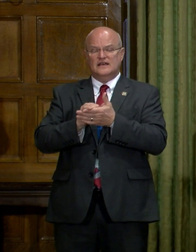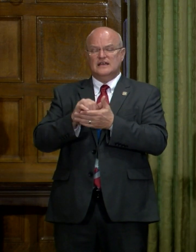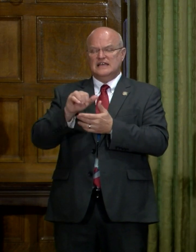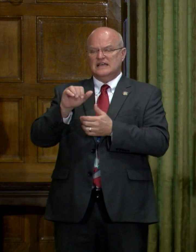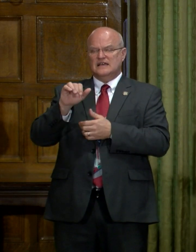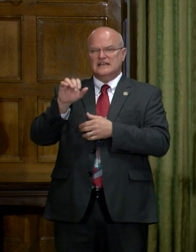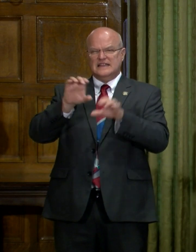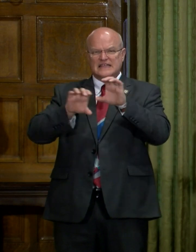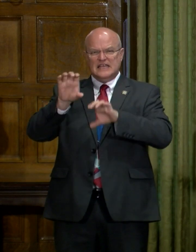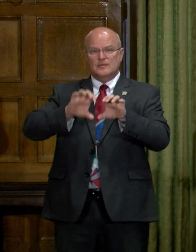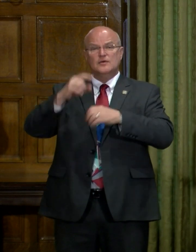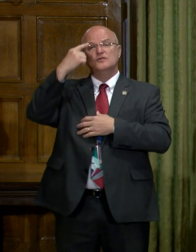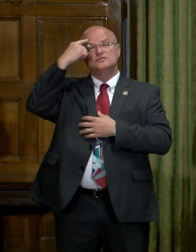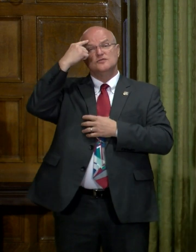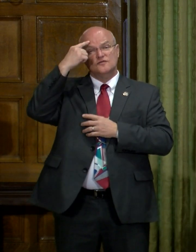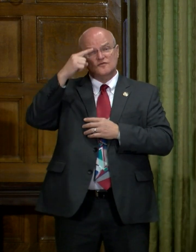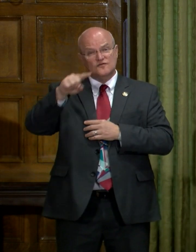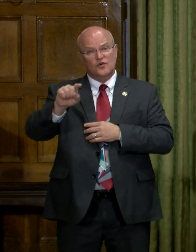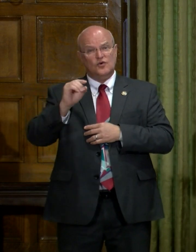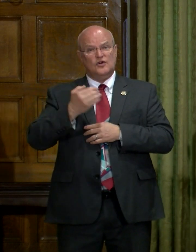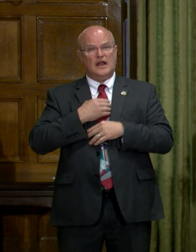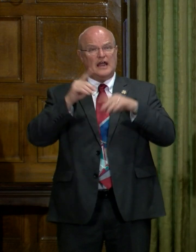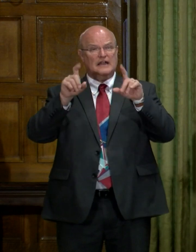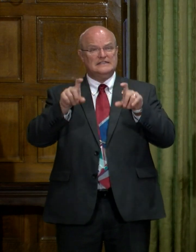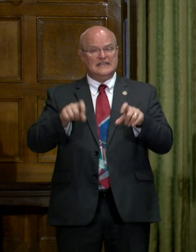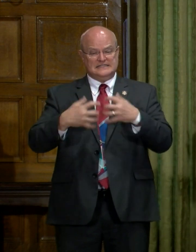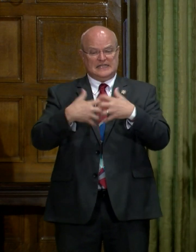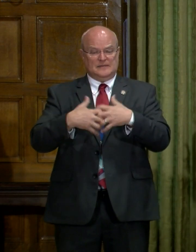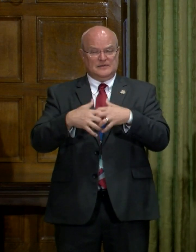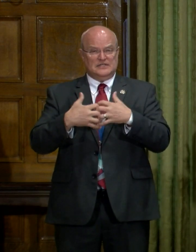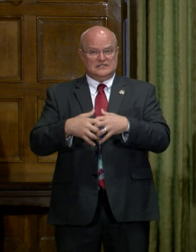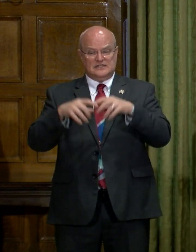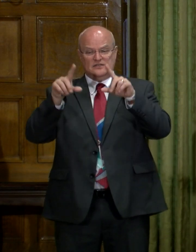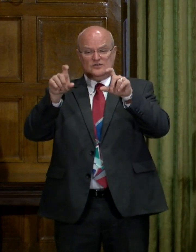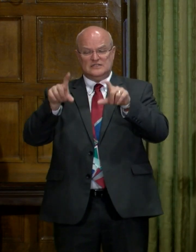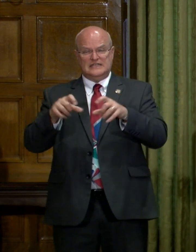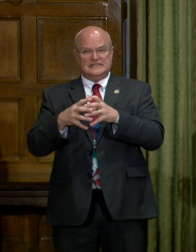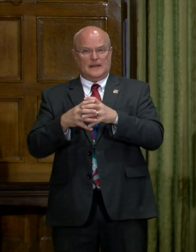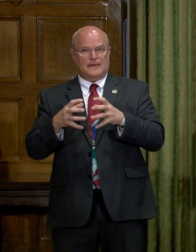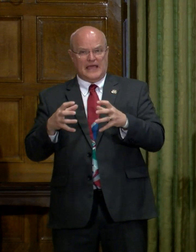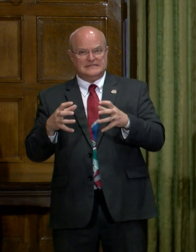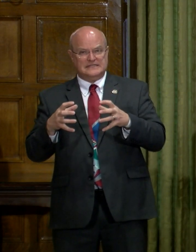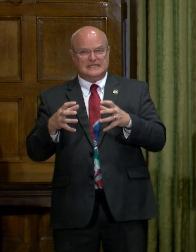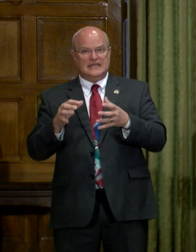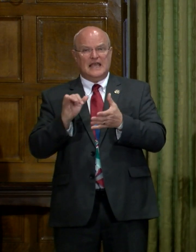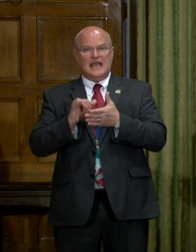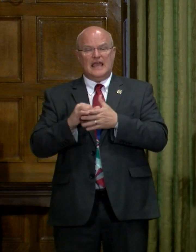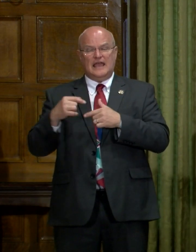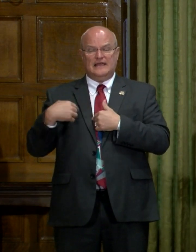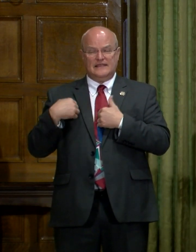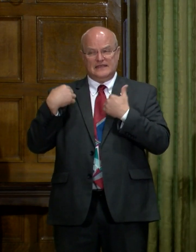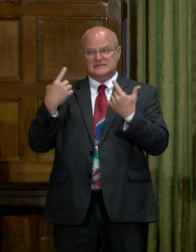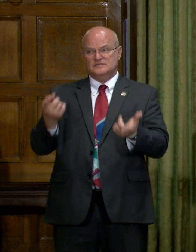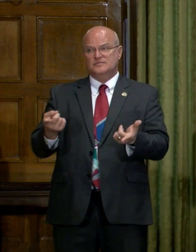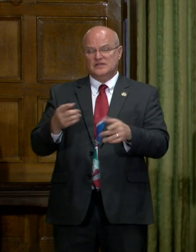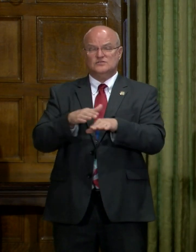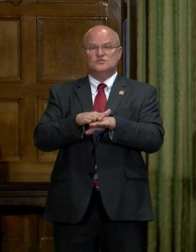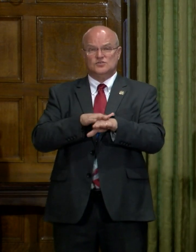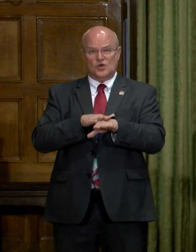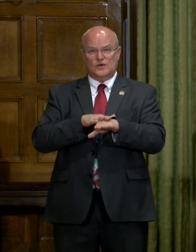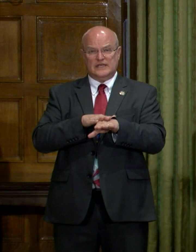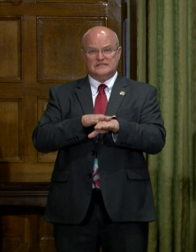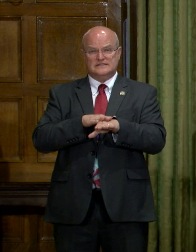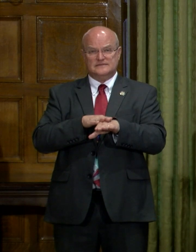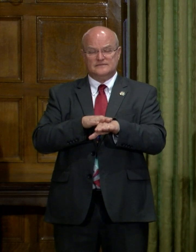the ingredients for our testing machines or testing capacity. And that's been slowing